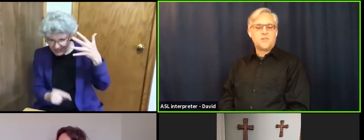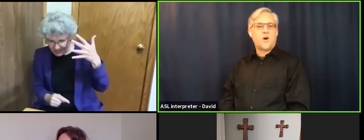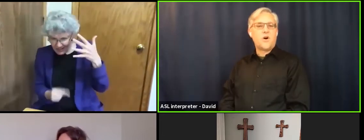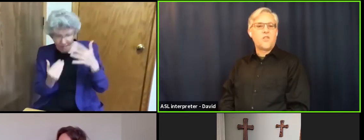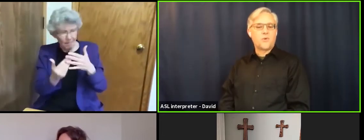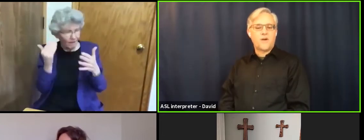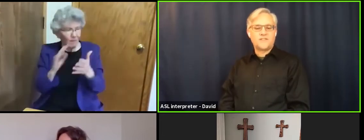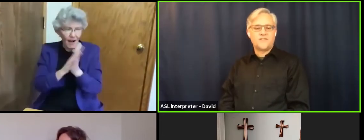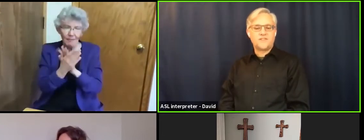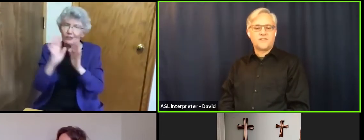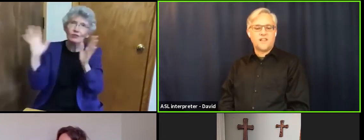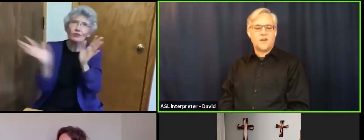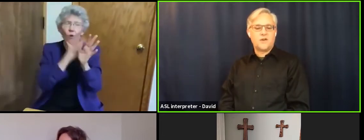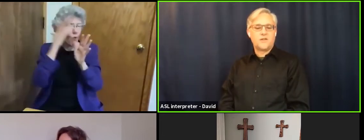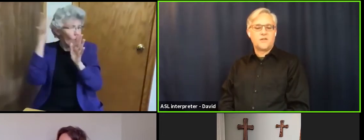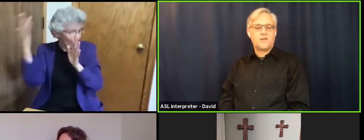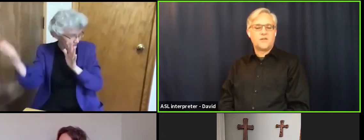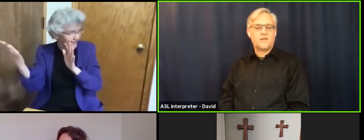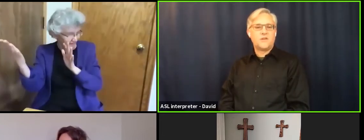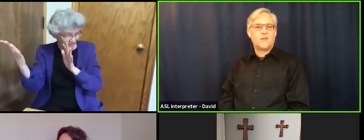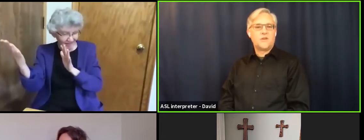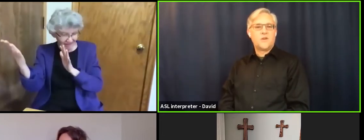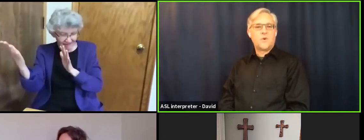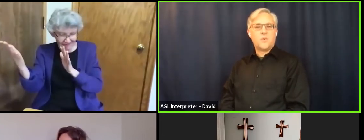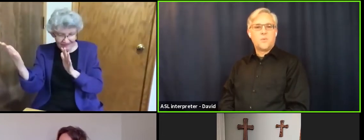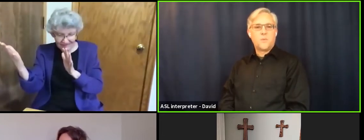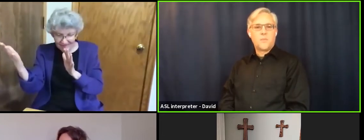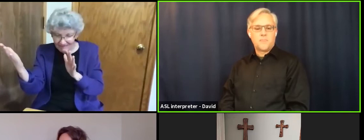to believe all the prophets have declared.